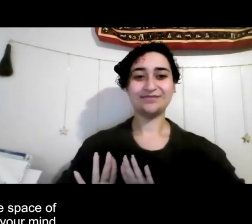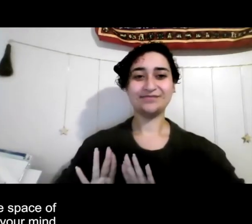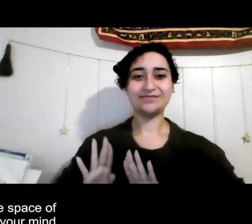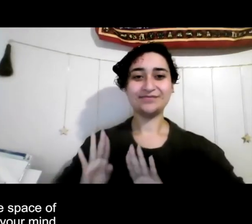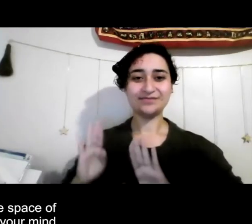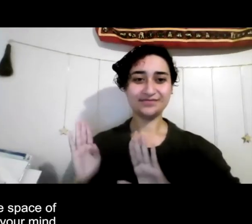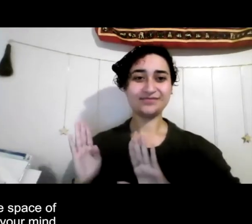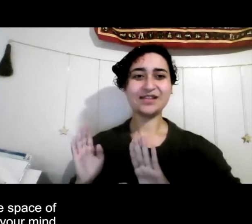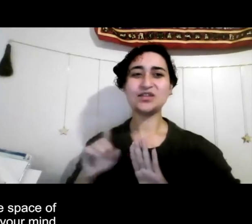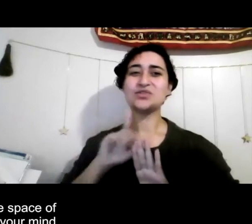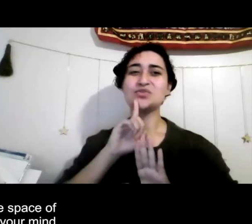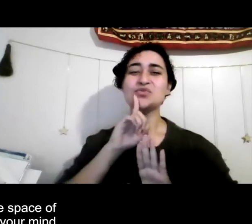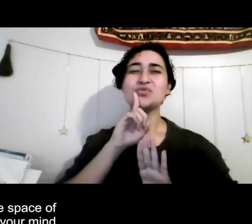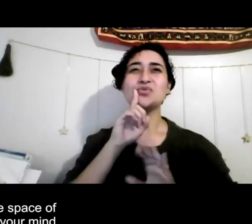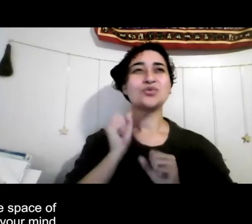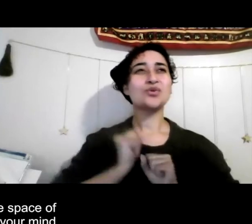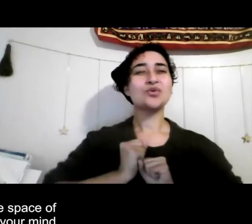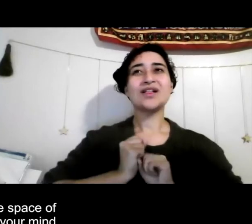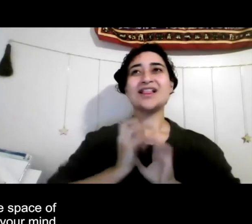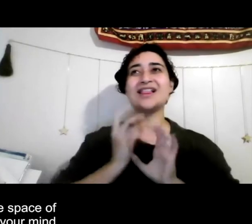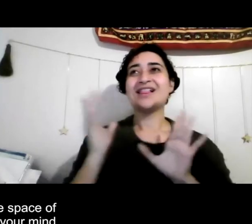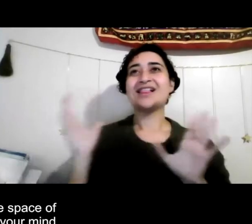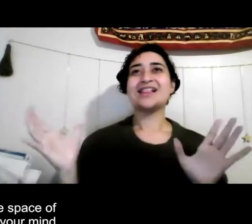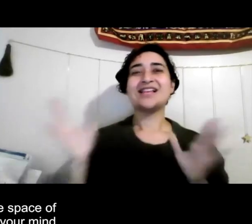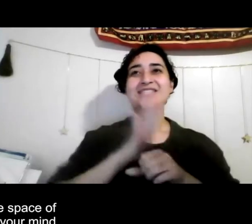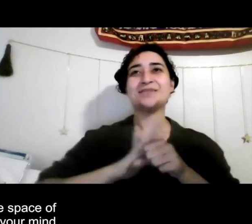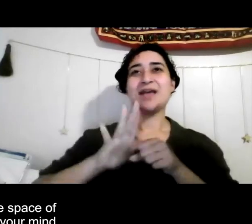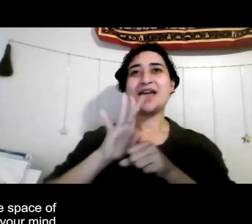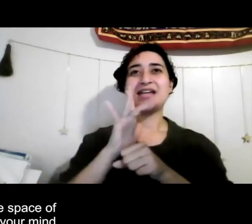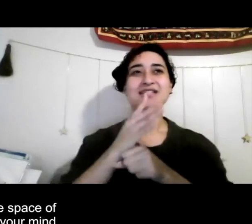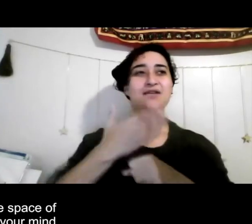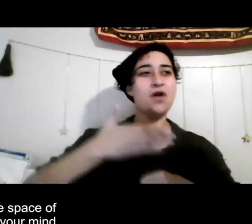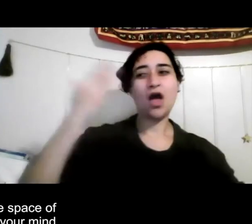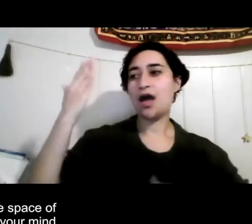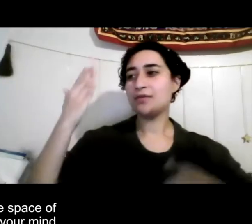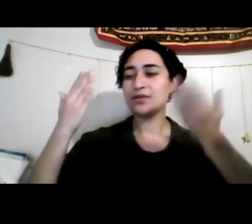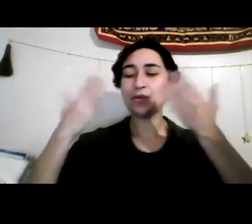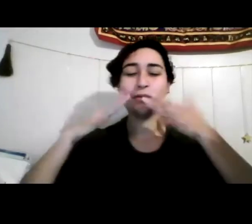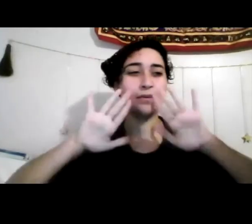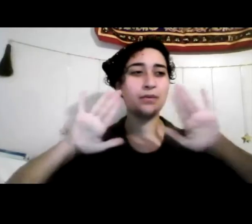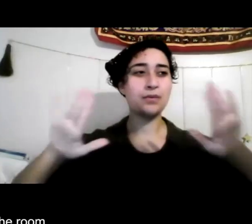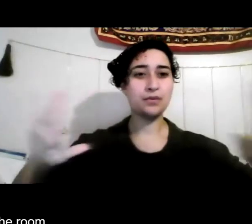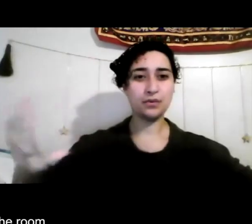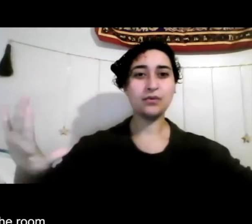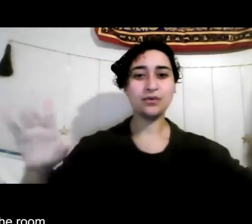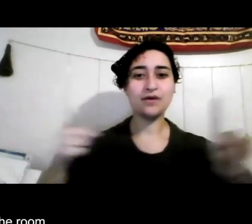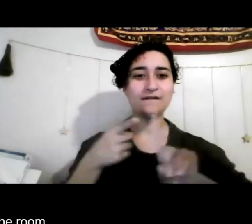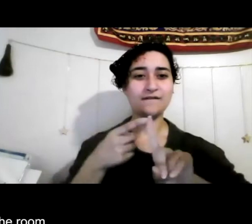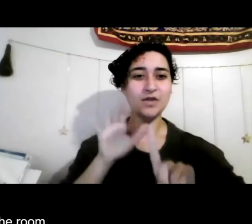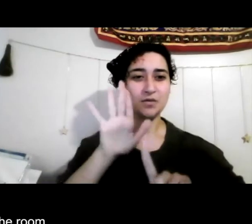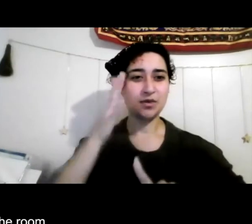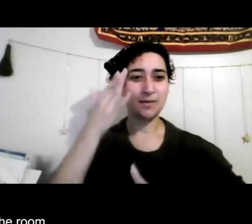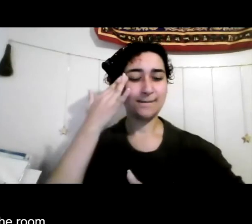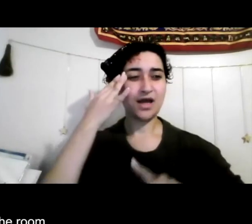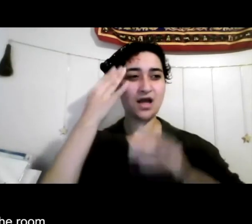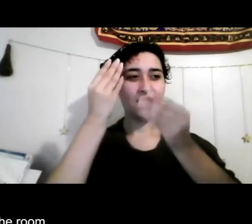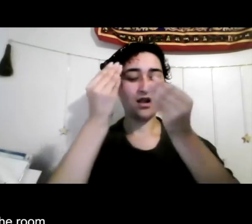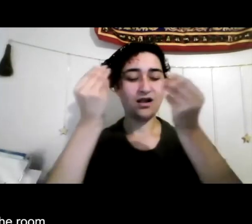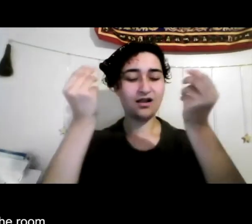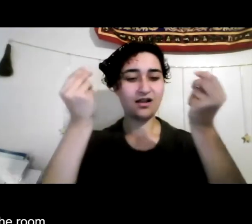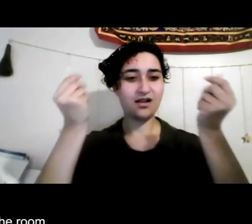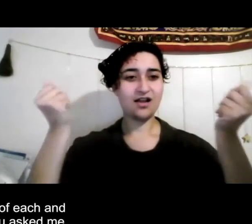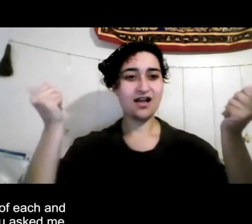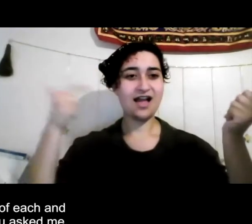and to release space of obstacle from your mind. I invite into